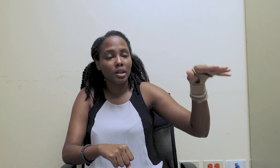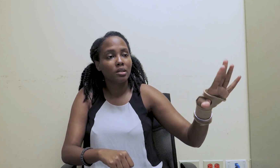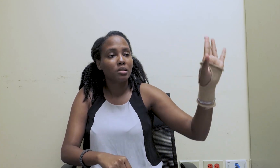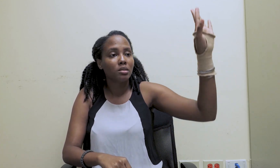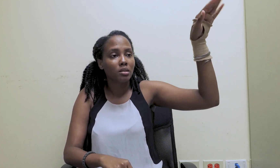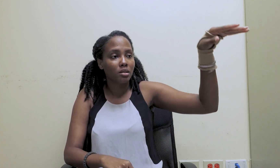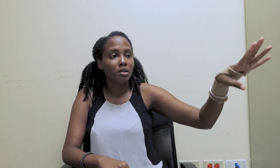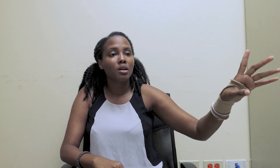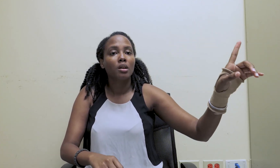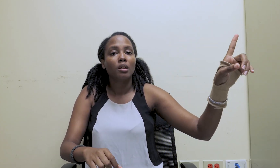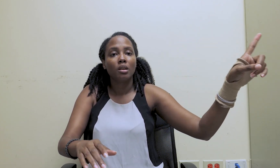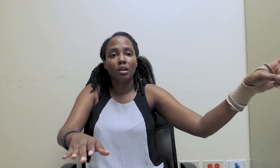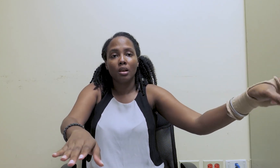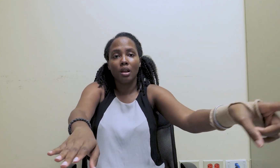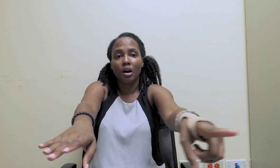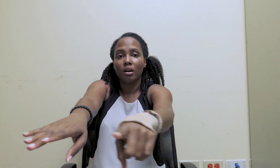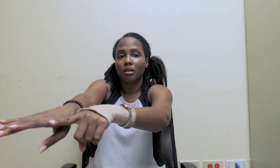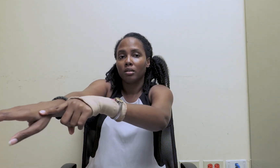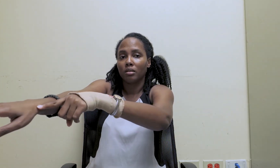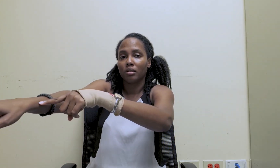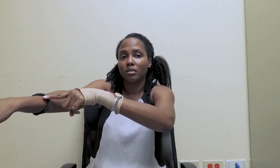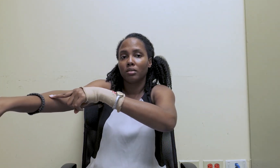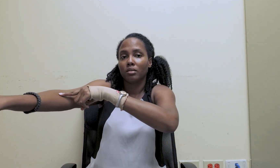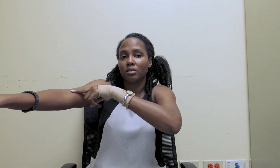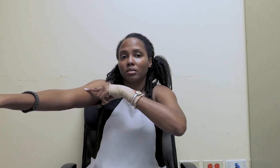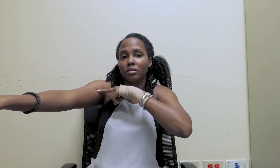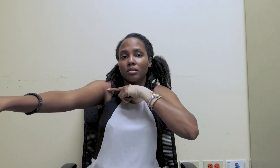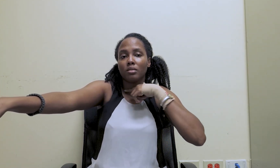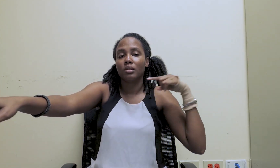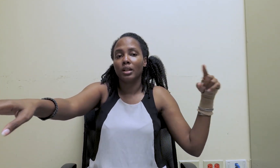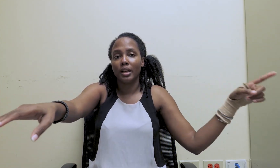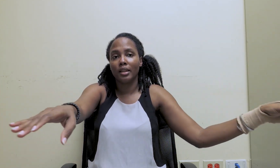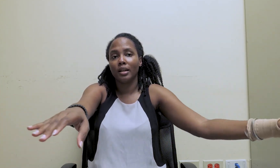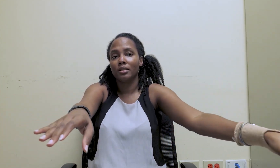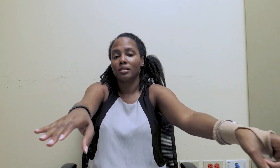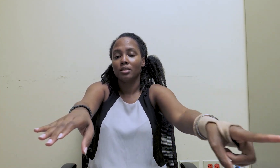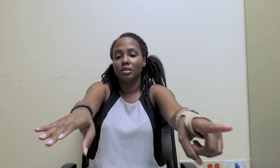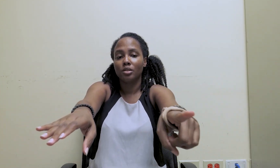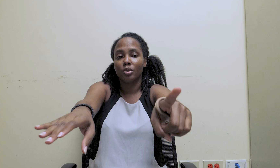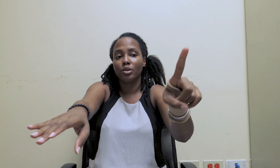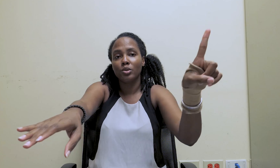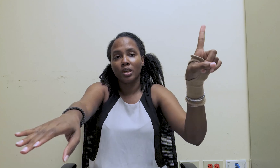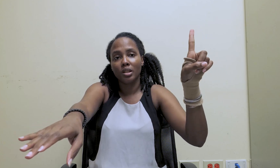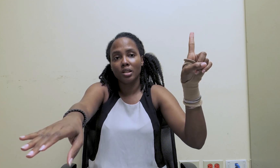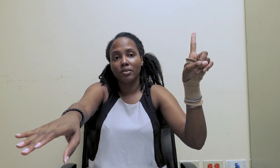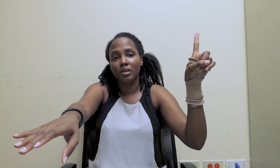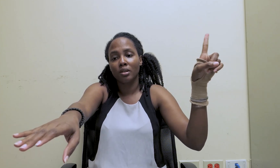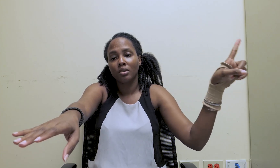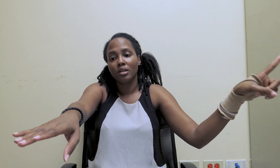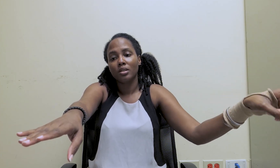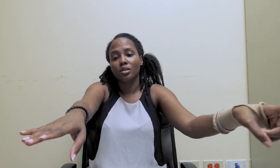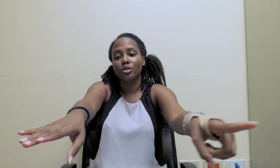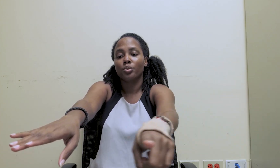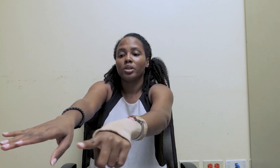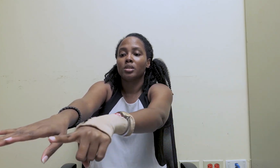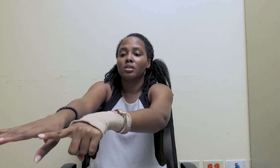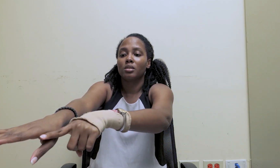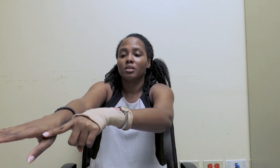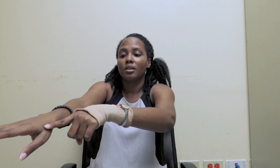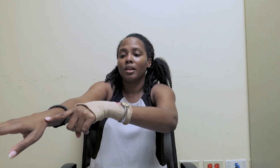mountains long. Like that. So use your index finger to trace the